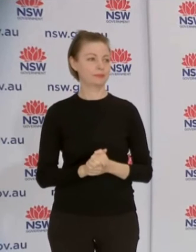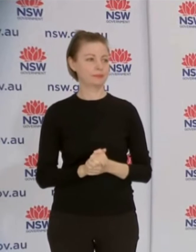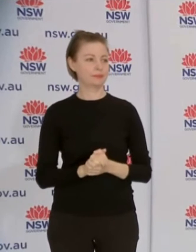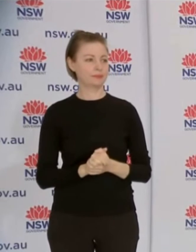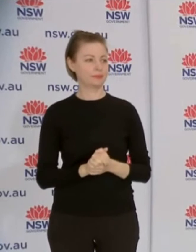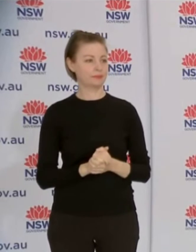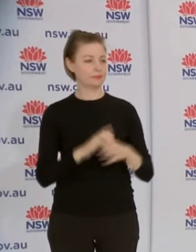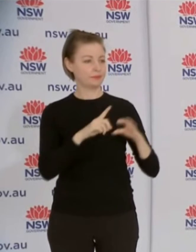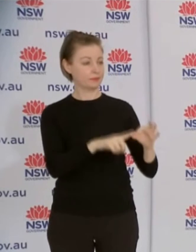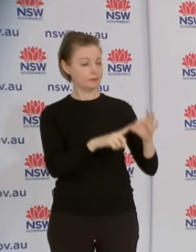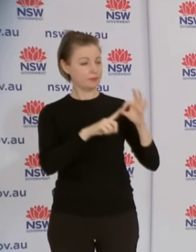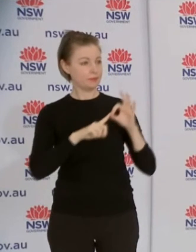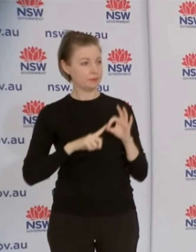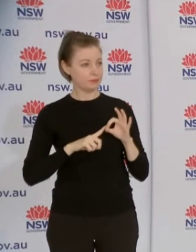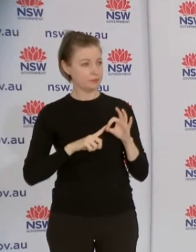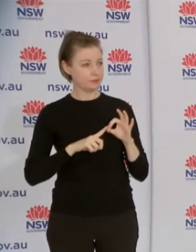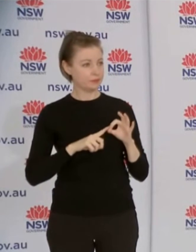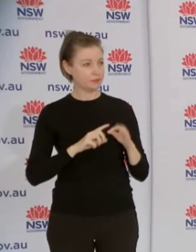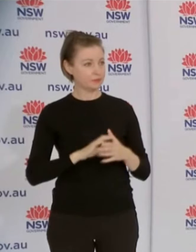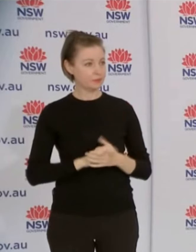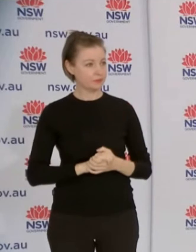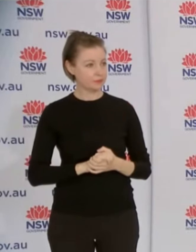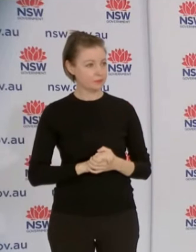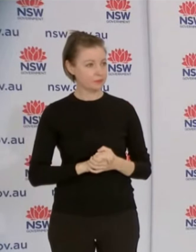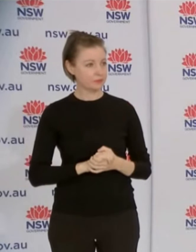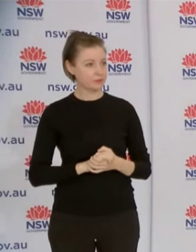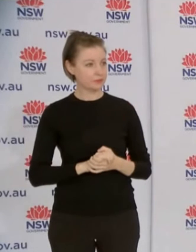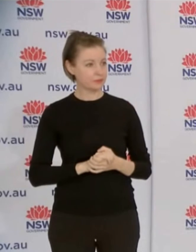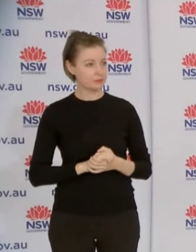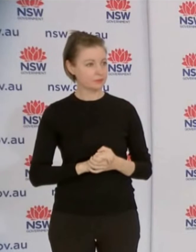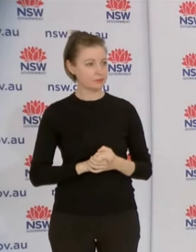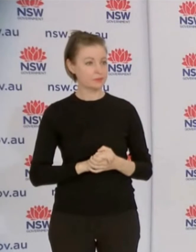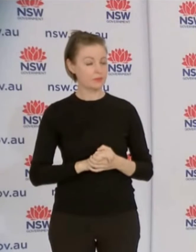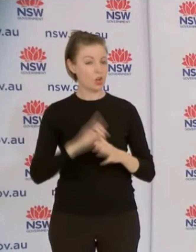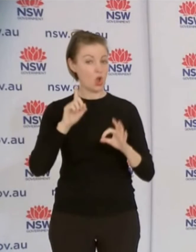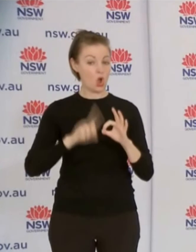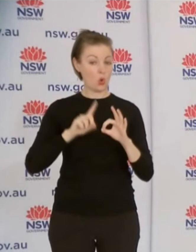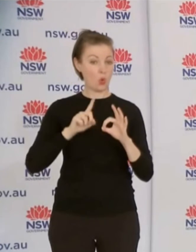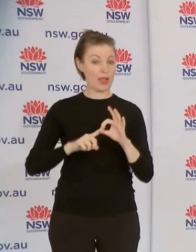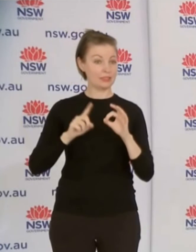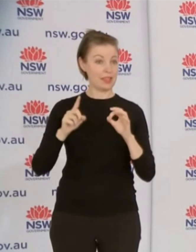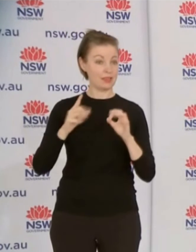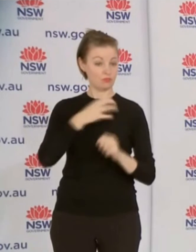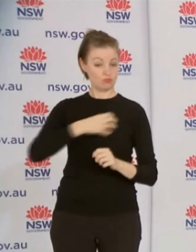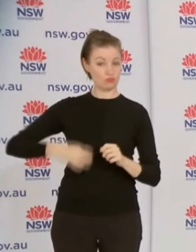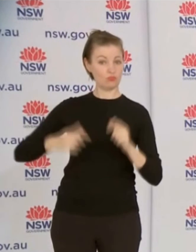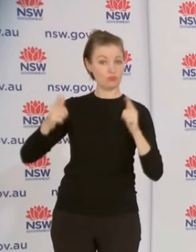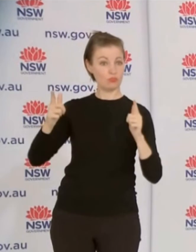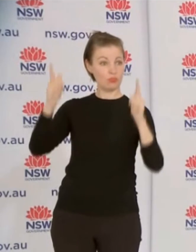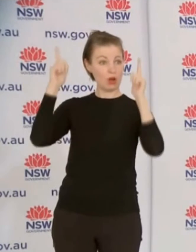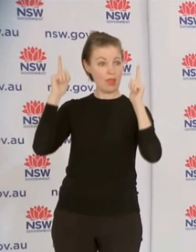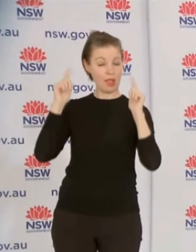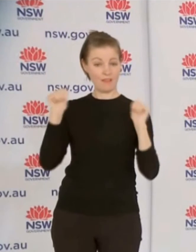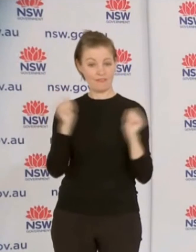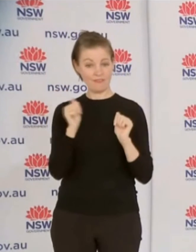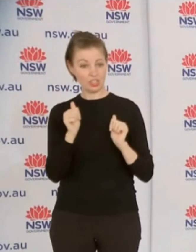6 months after the outbreak, 2,240 people dead in a month. That's what Anastasia Palaszczuk has tweeted. Are those numbers in the Doherty